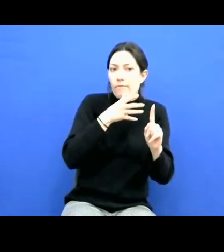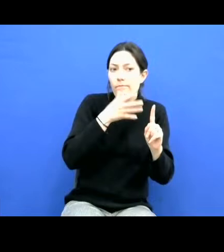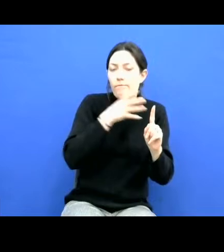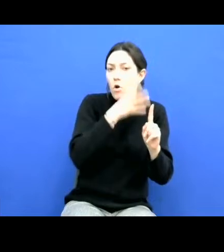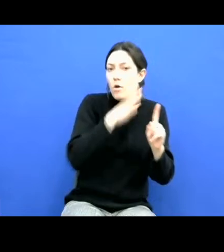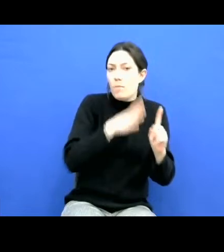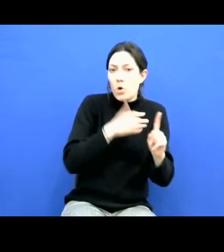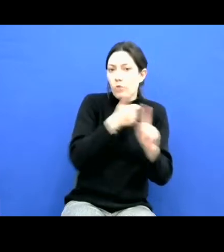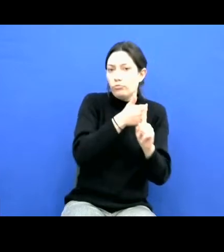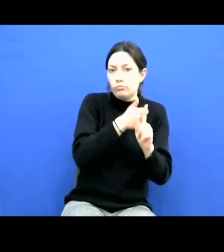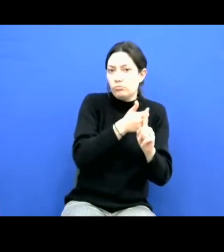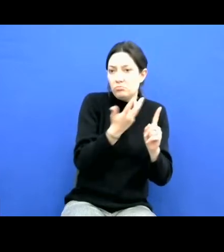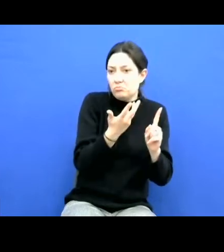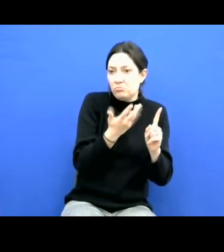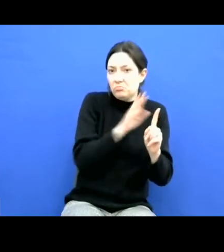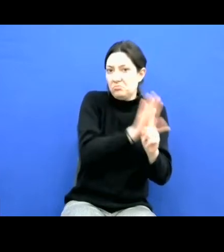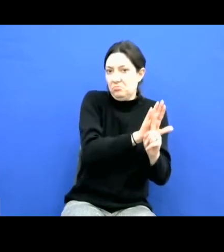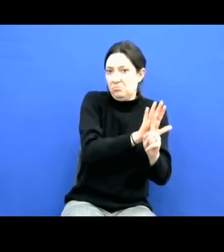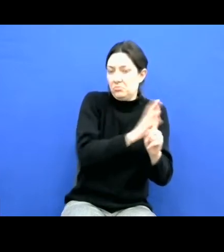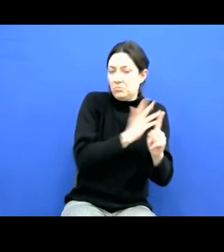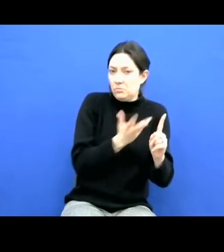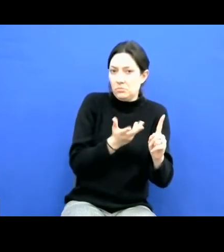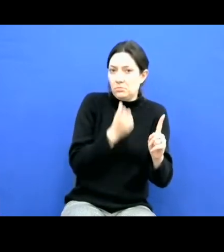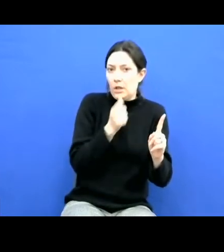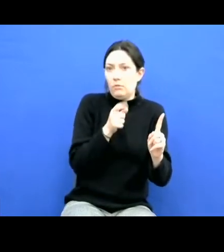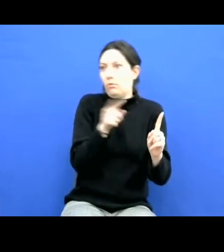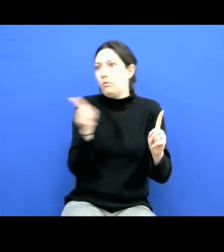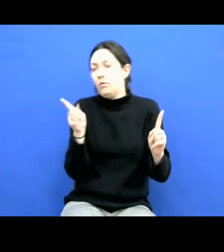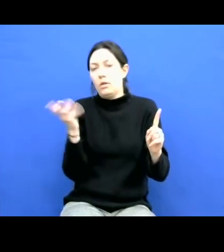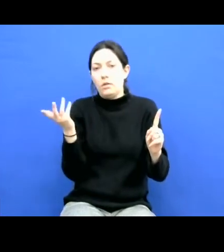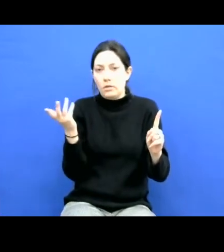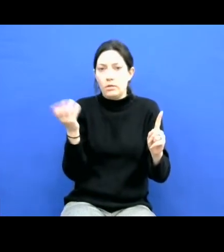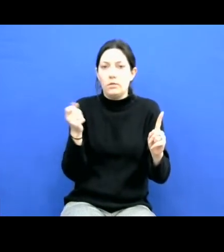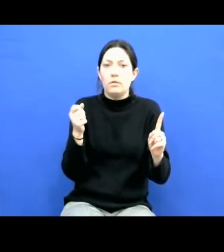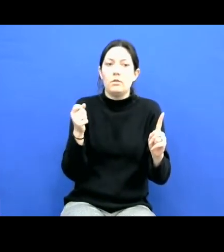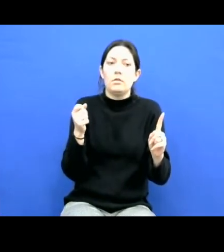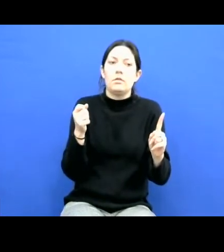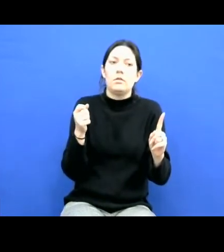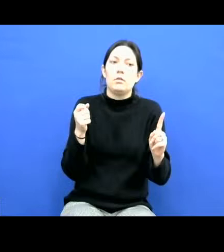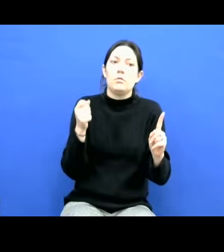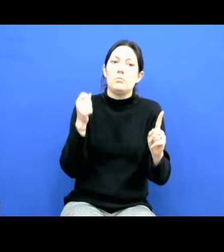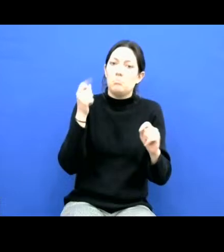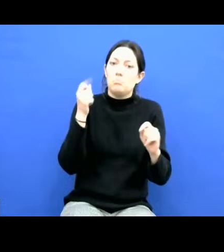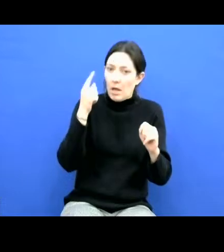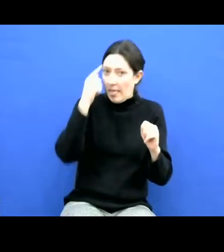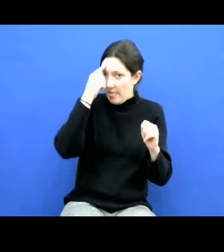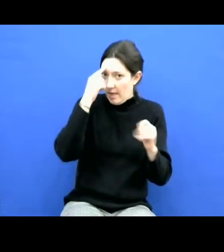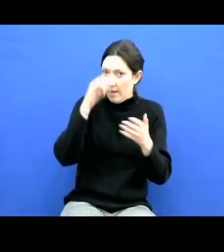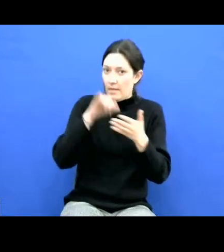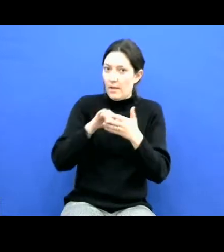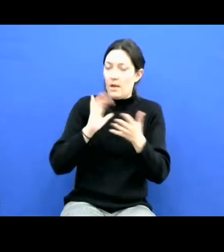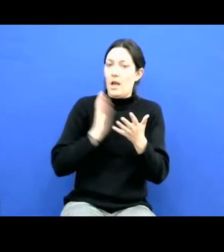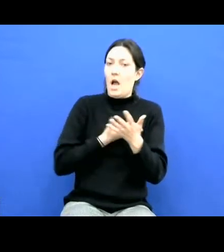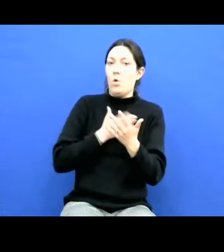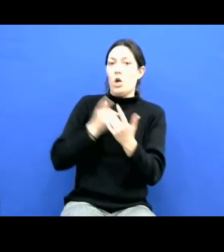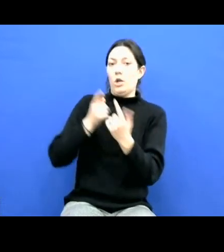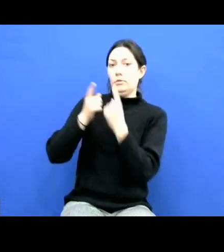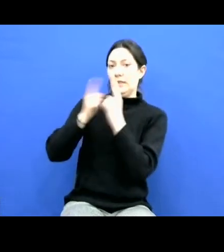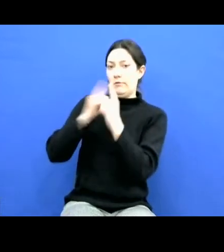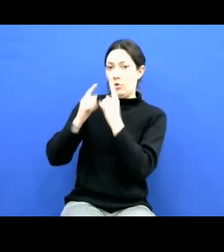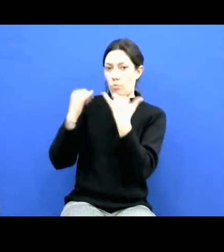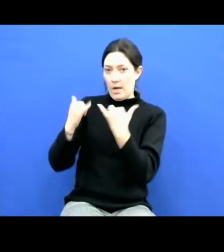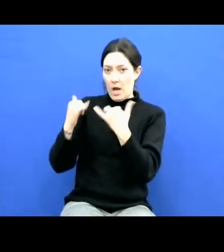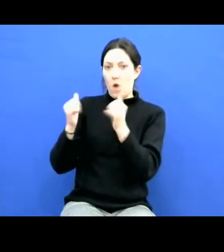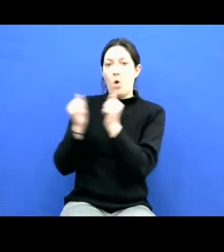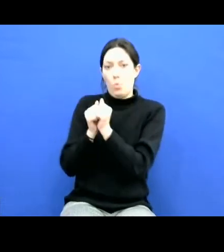said. But I will say, I think our dealings right at the moment are with the property owner